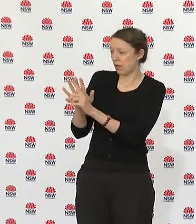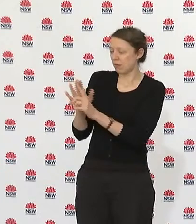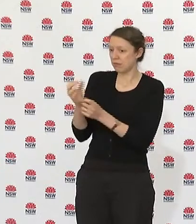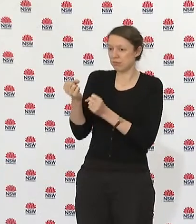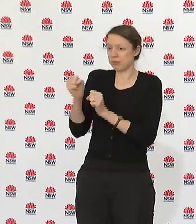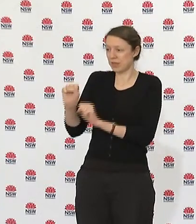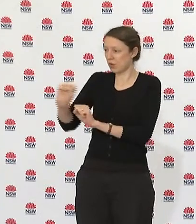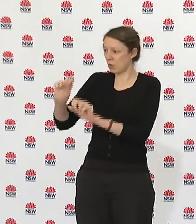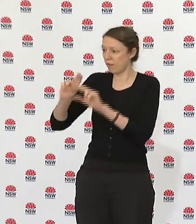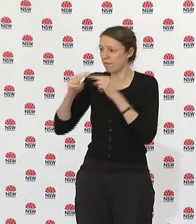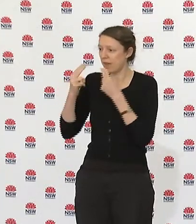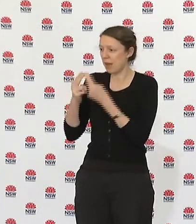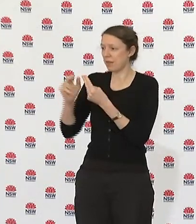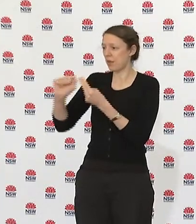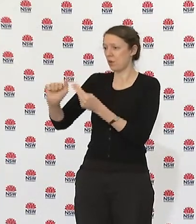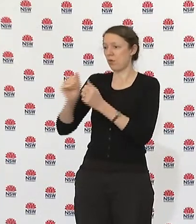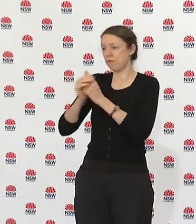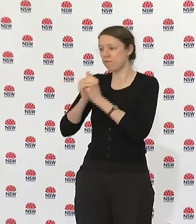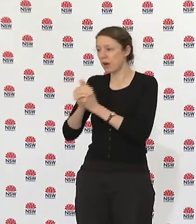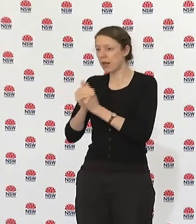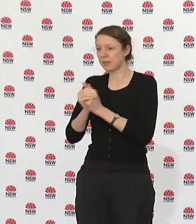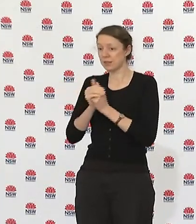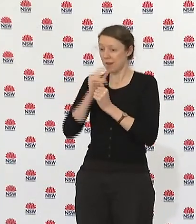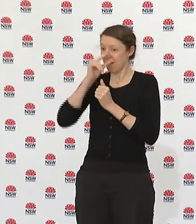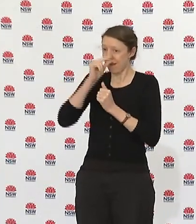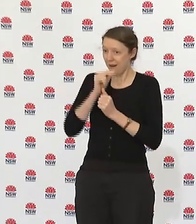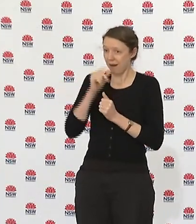seen, deaths occur in young people.